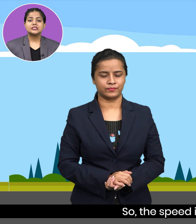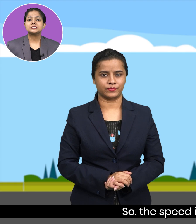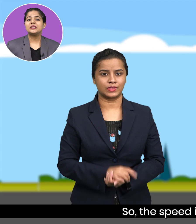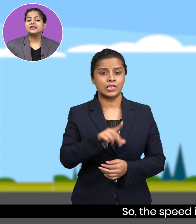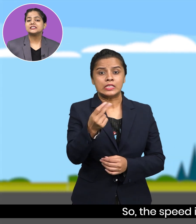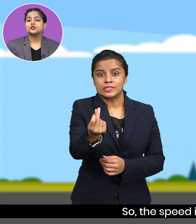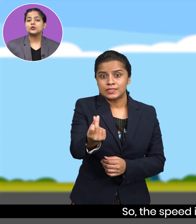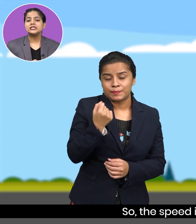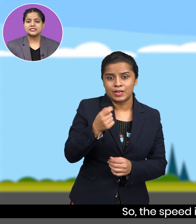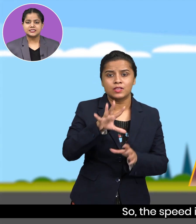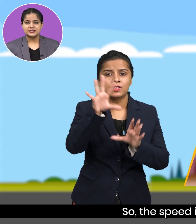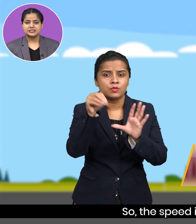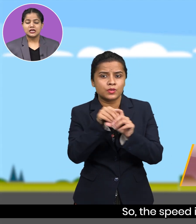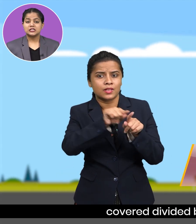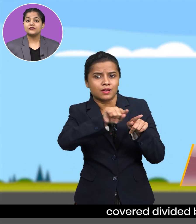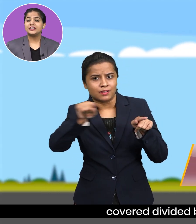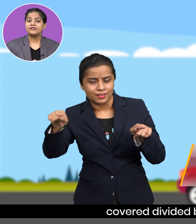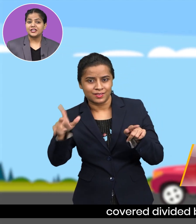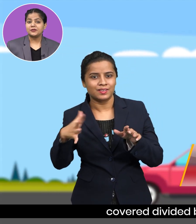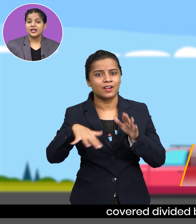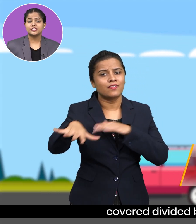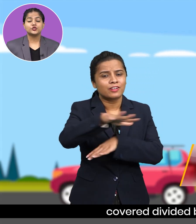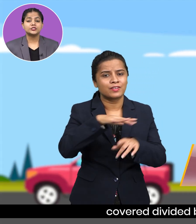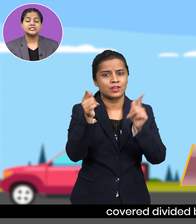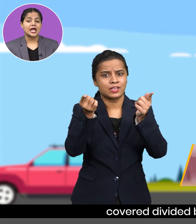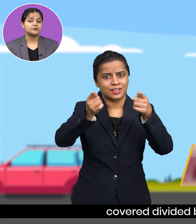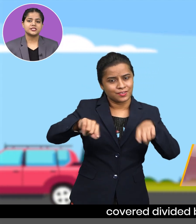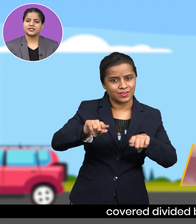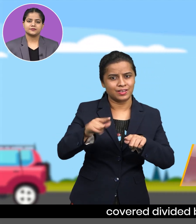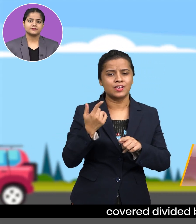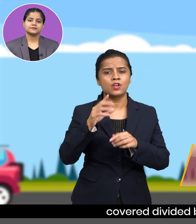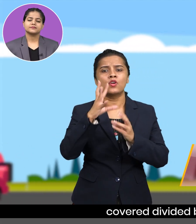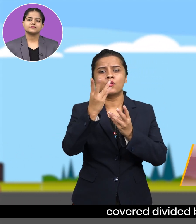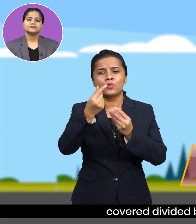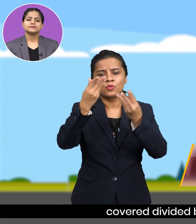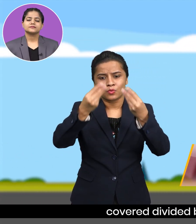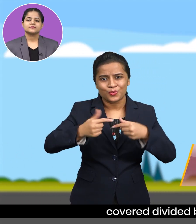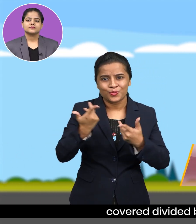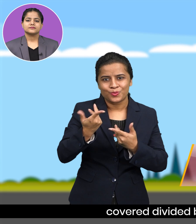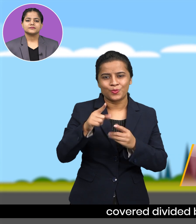So, the speed is the total distance covered divided by the total time taken.